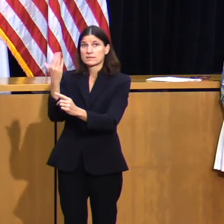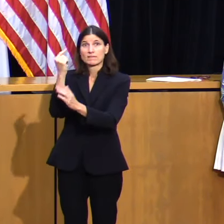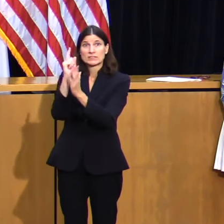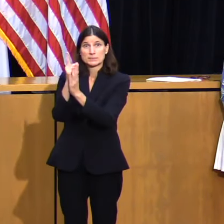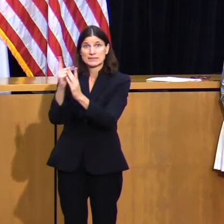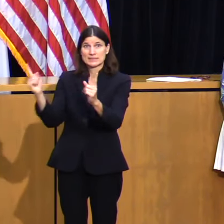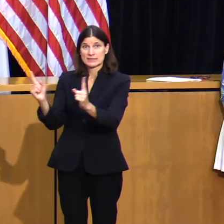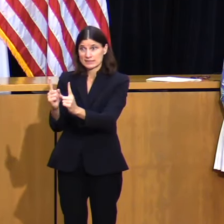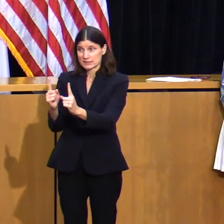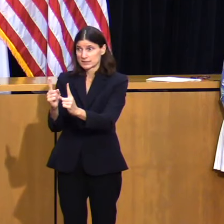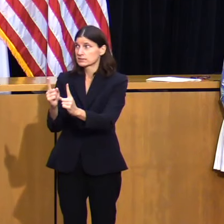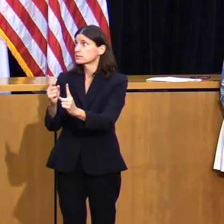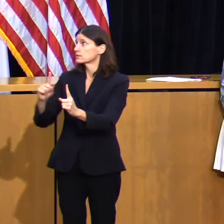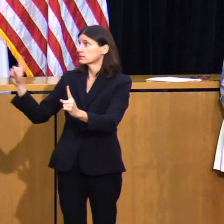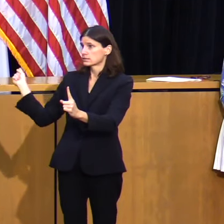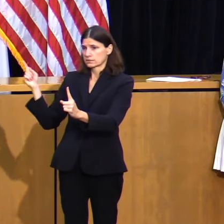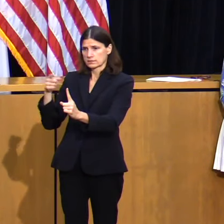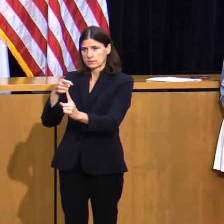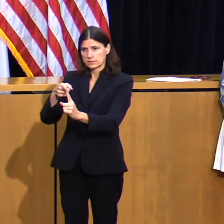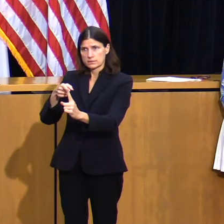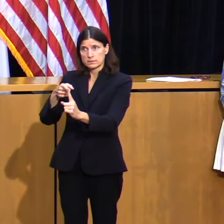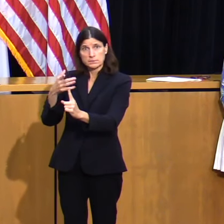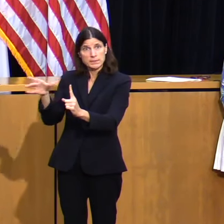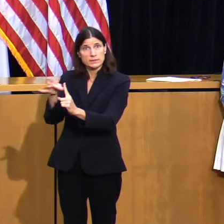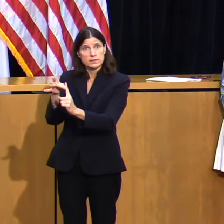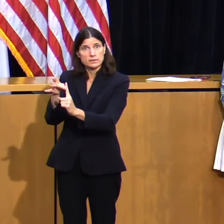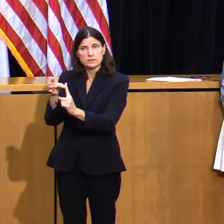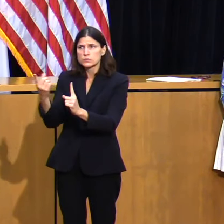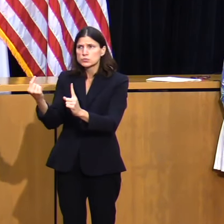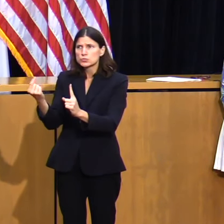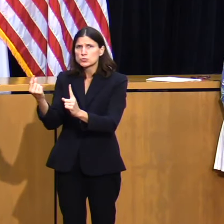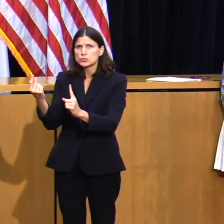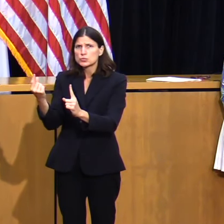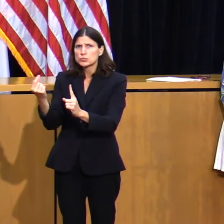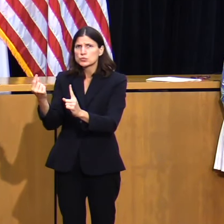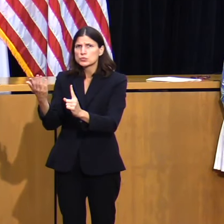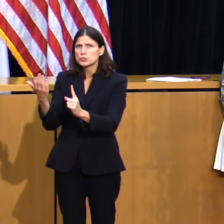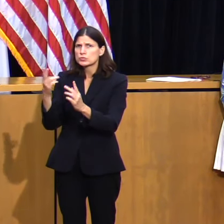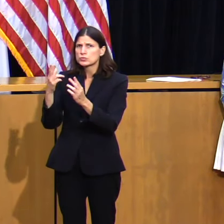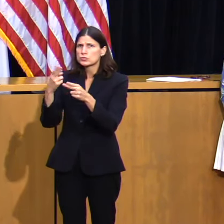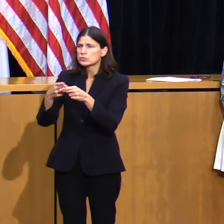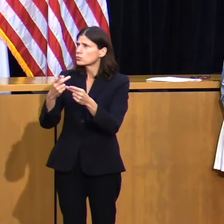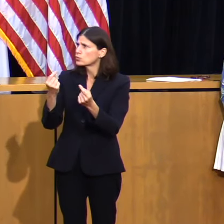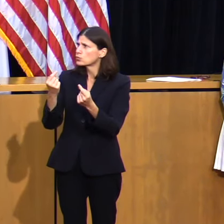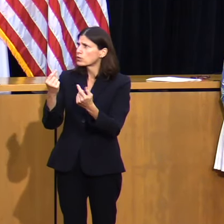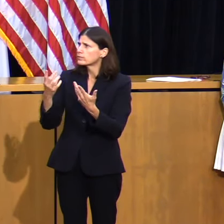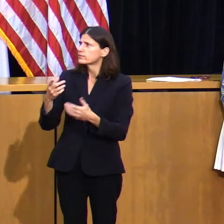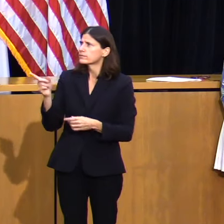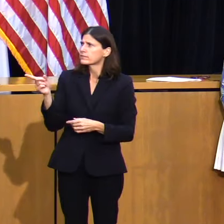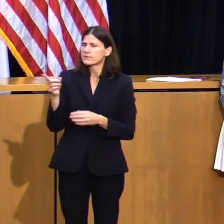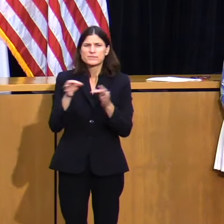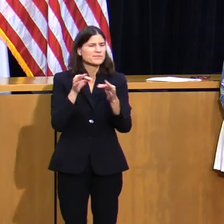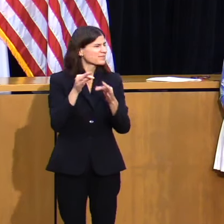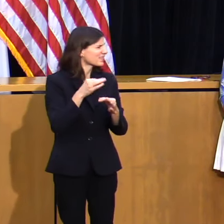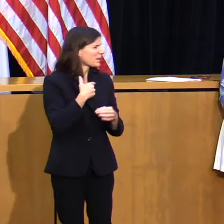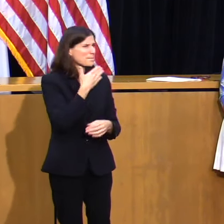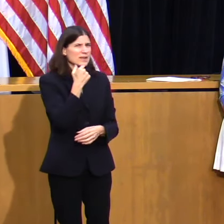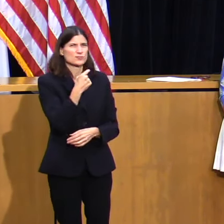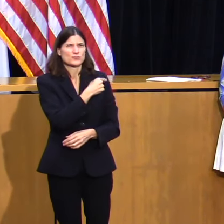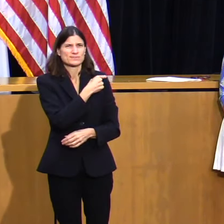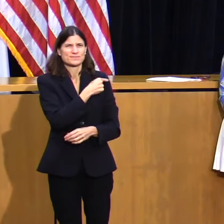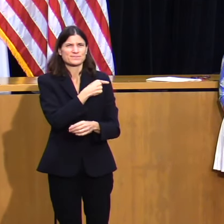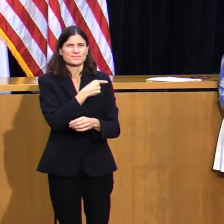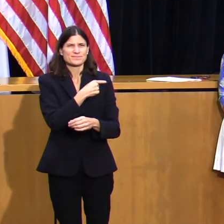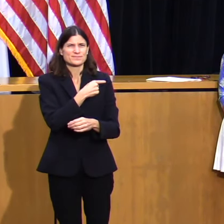close contacts? Yeah. I think How will the contact tracing be done in the school? I think it's going to be done the same